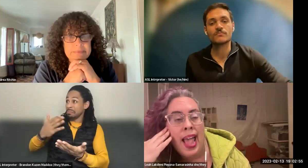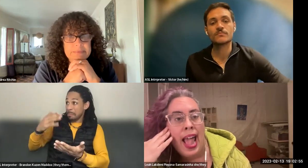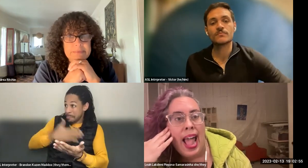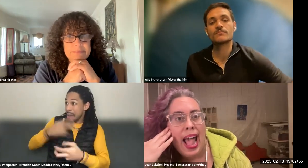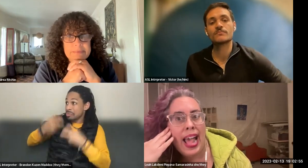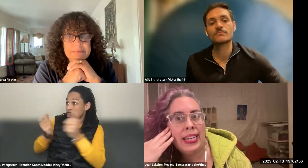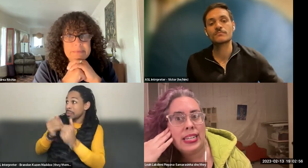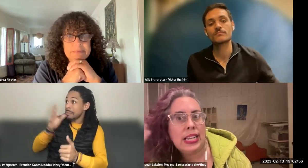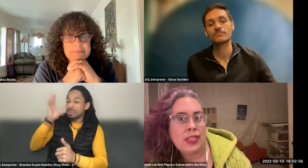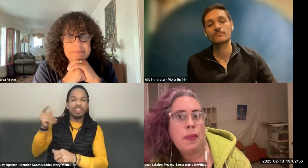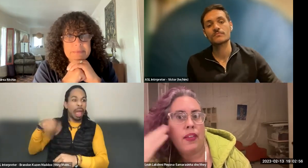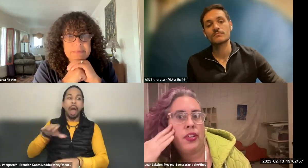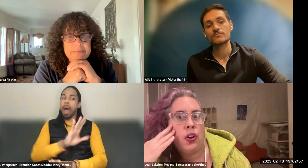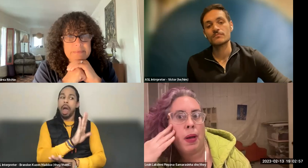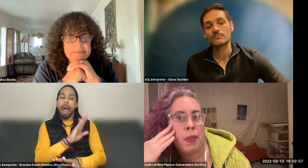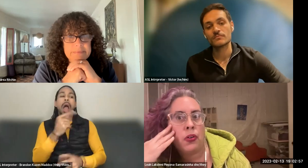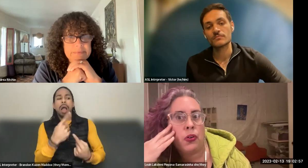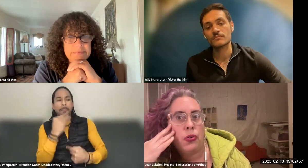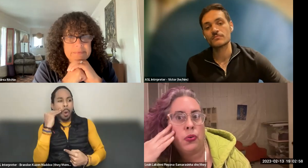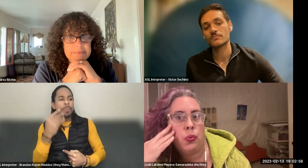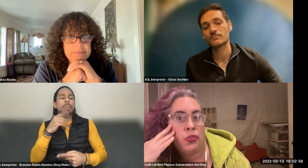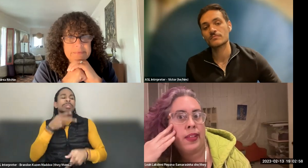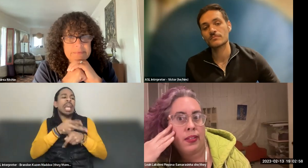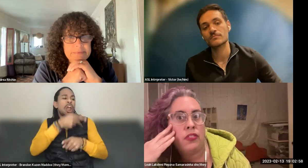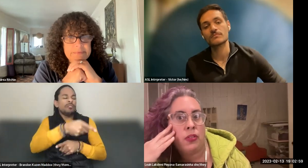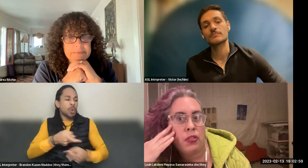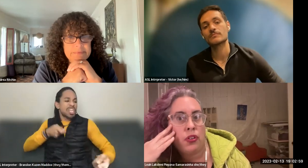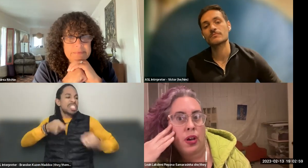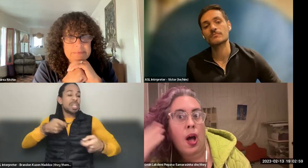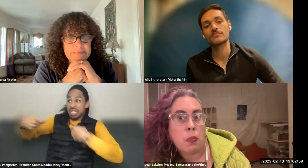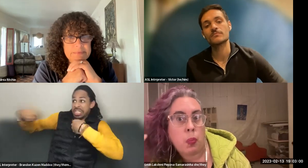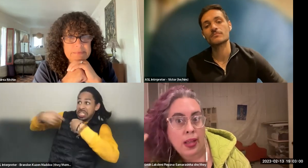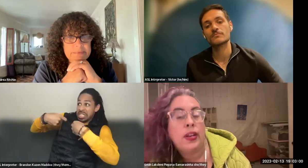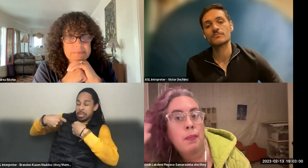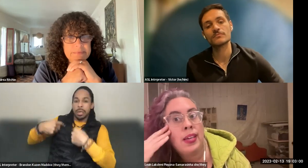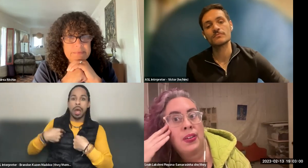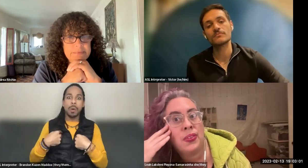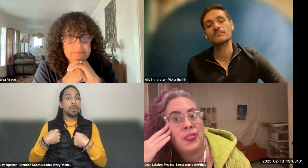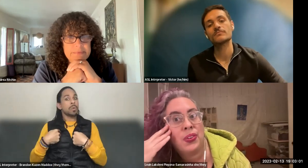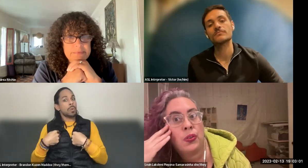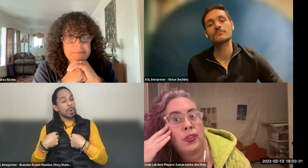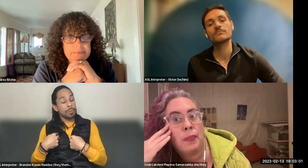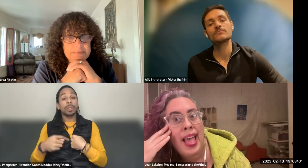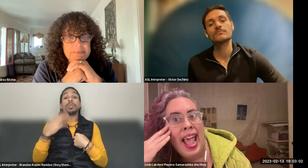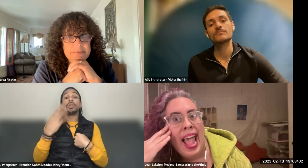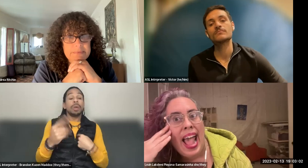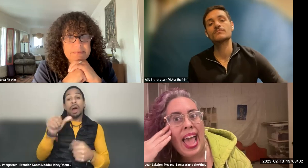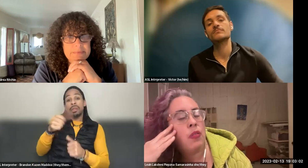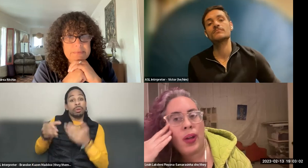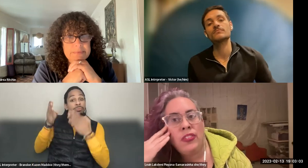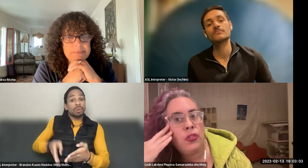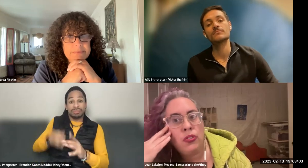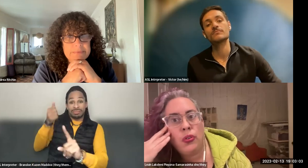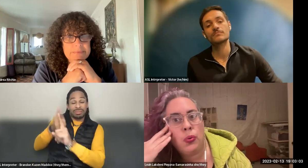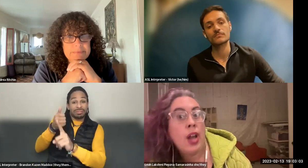help. And in the past year, my mother, who was in late stage dementia, ended up being under conservatorship. And